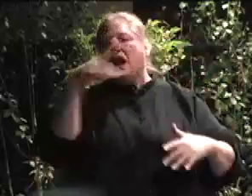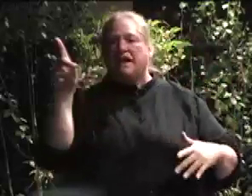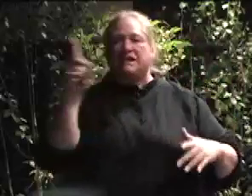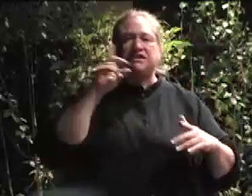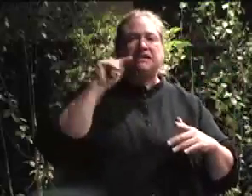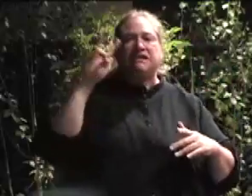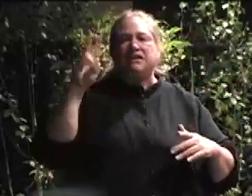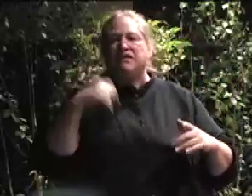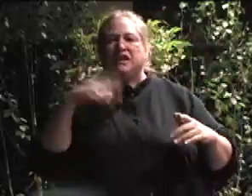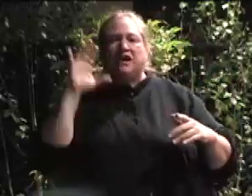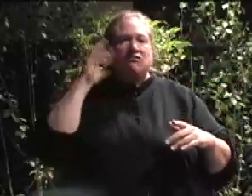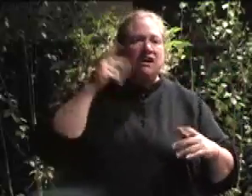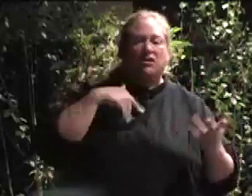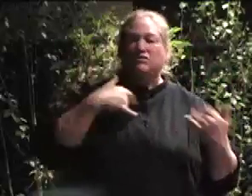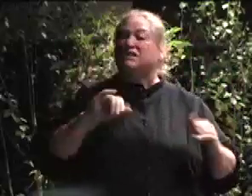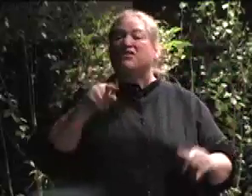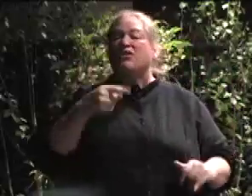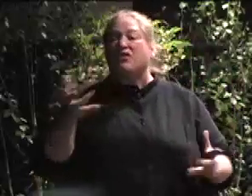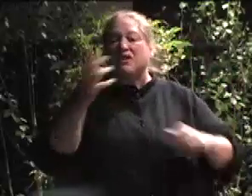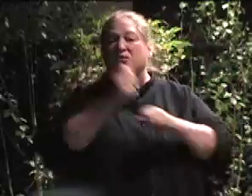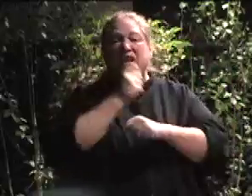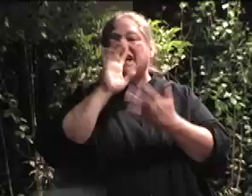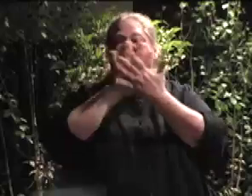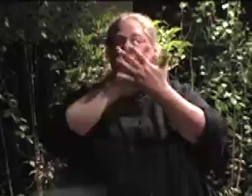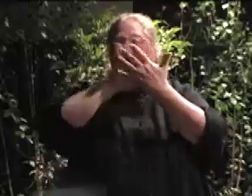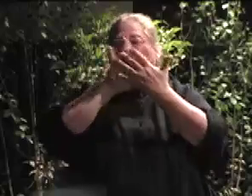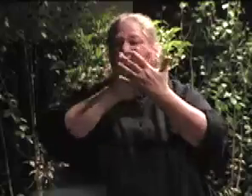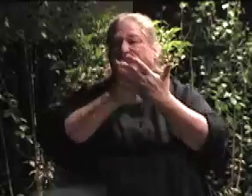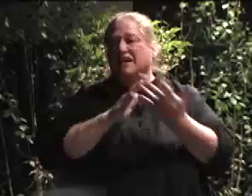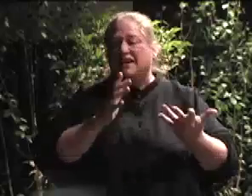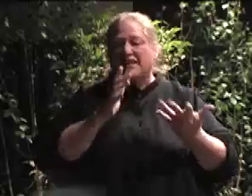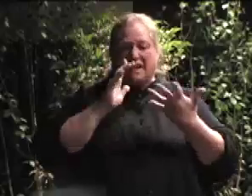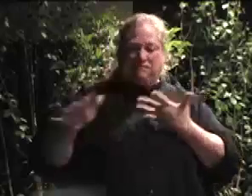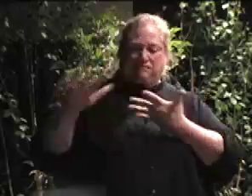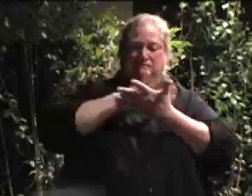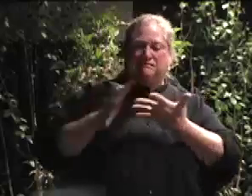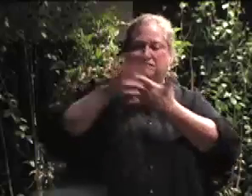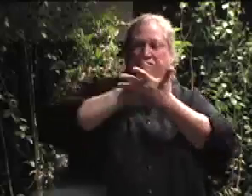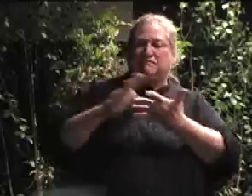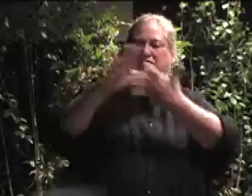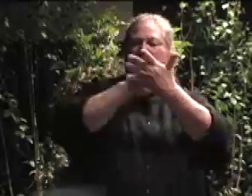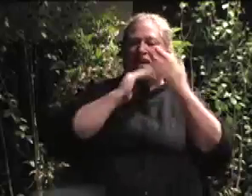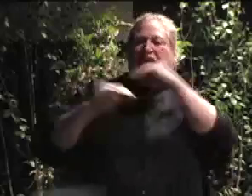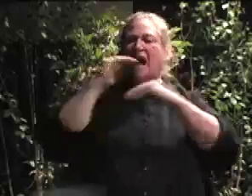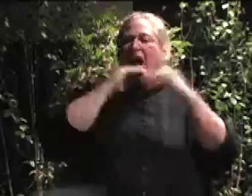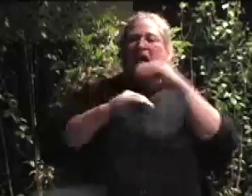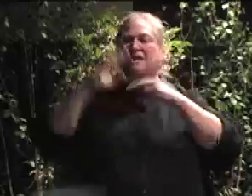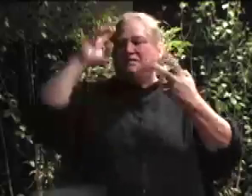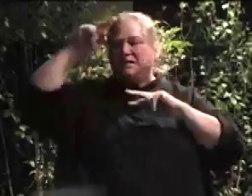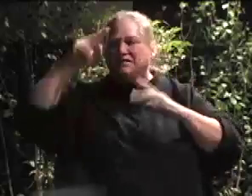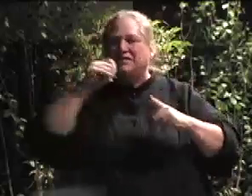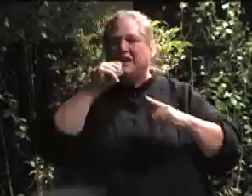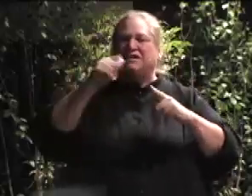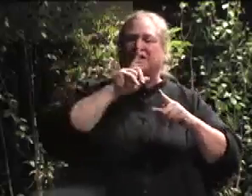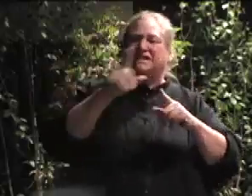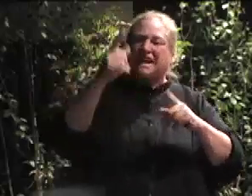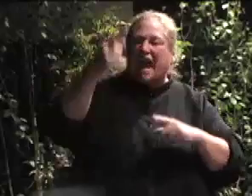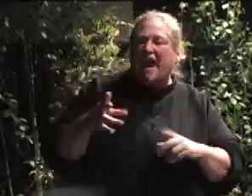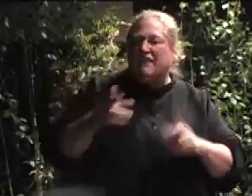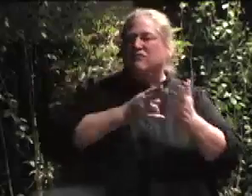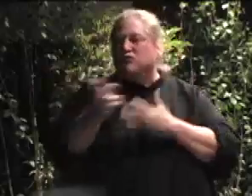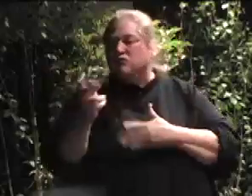radio, still all we ever get is static. That veil of distortion, lies, misrepresentations, and half-truths. What we need